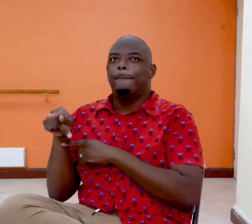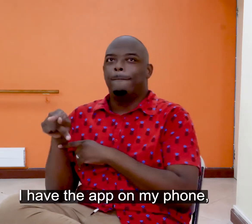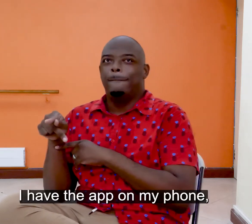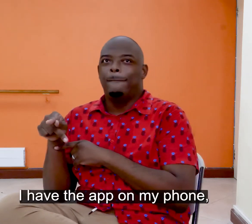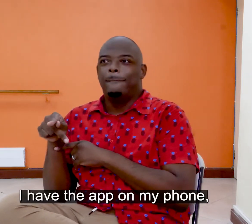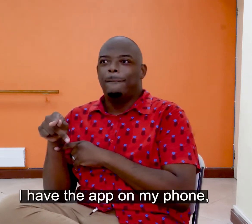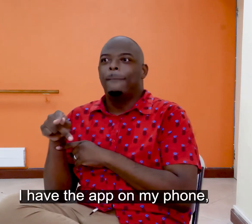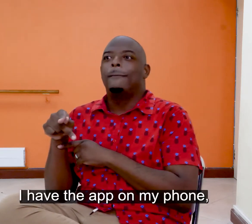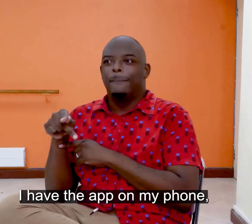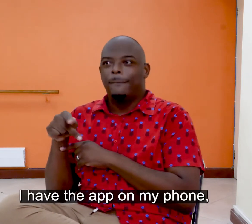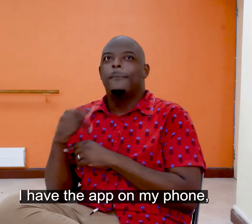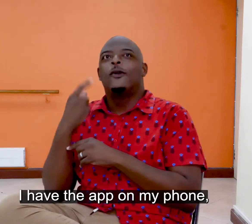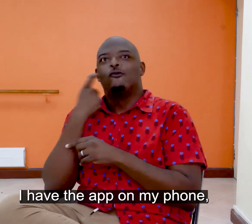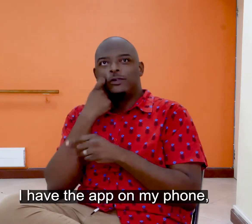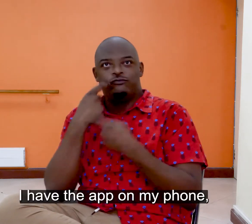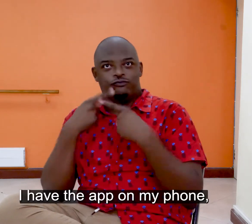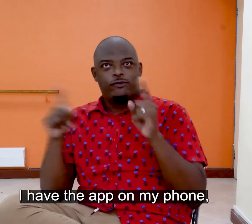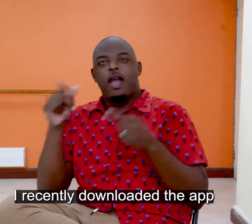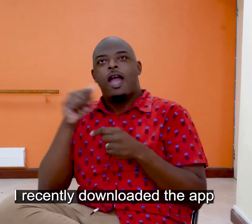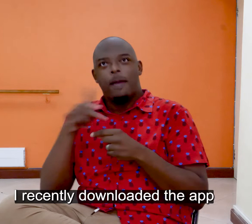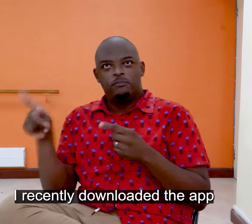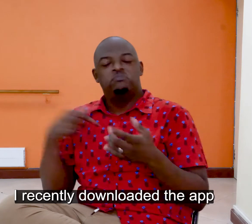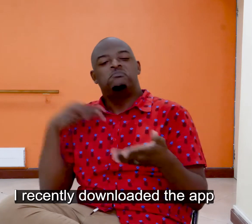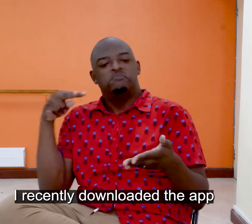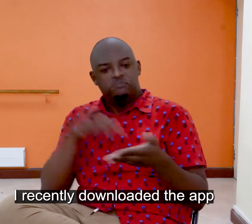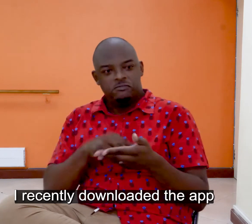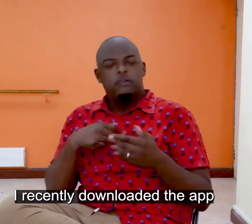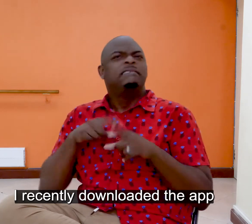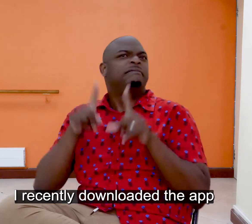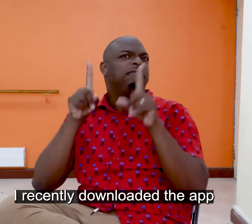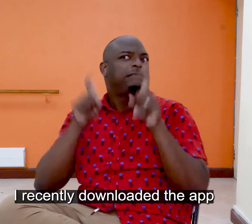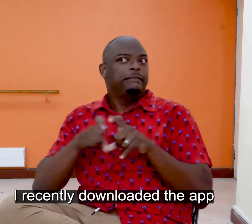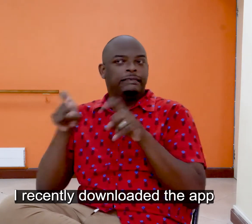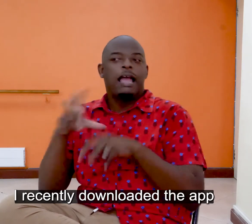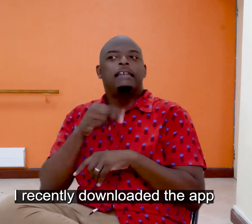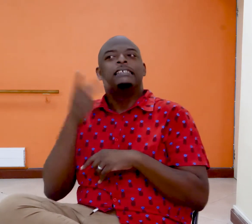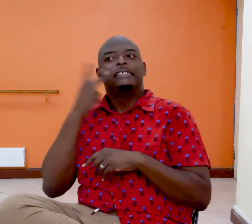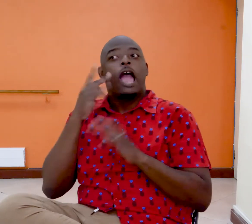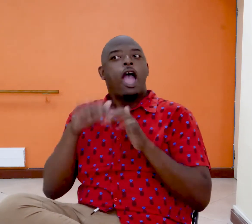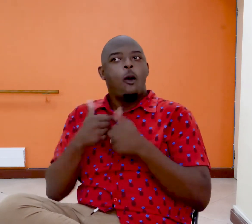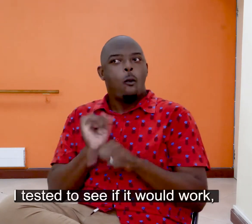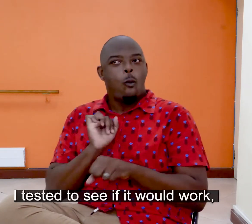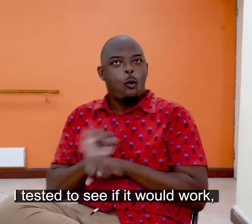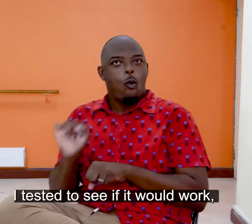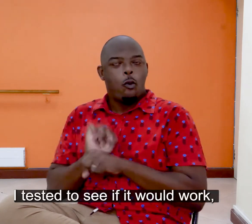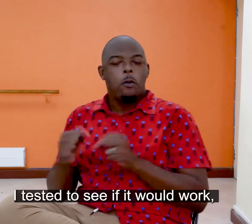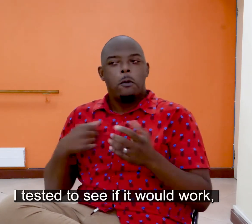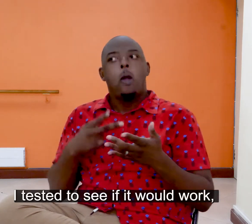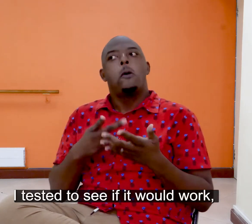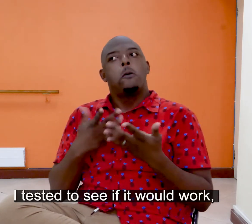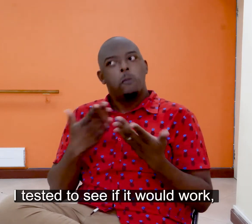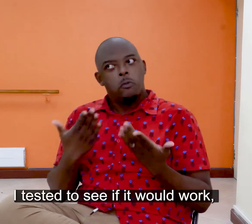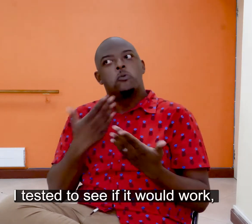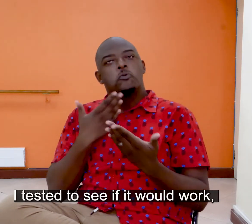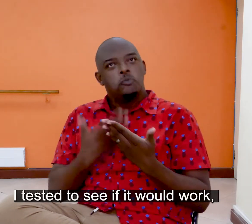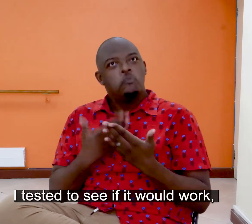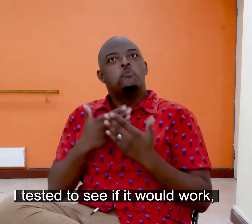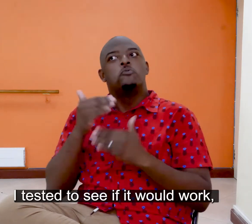have the app on my phone. I recently downloaded the app. I tested to see if it would work, and